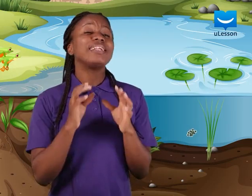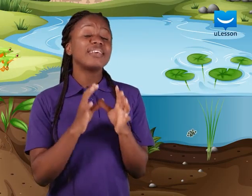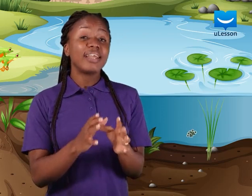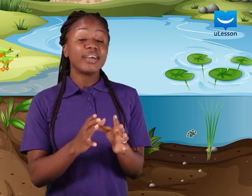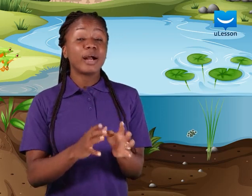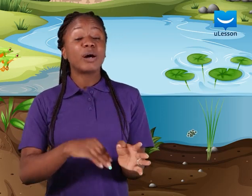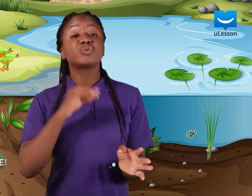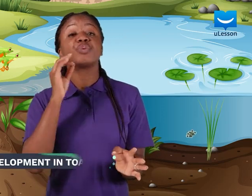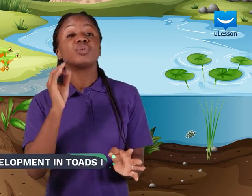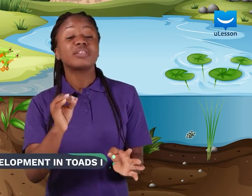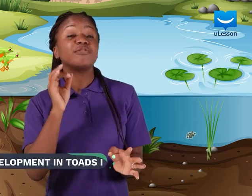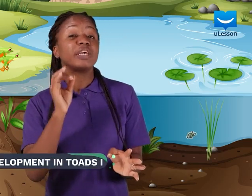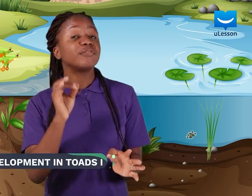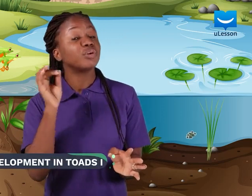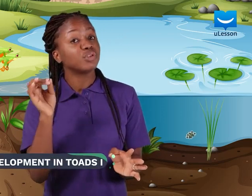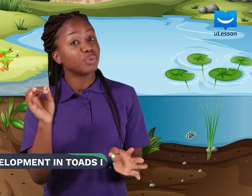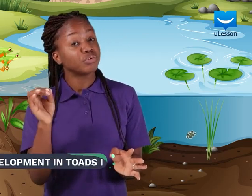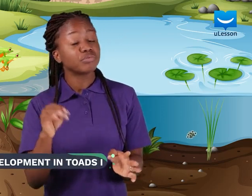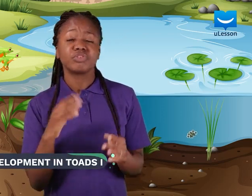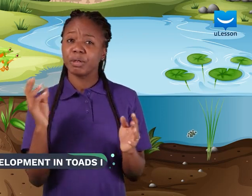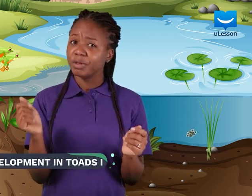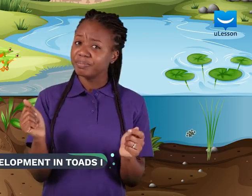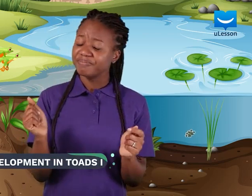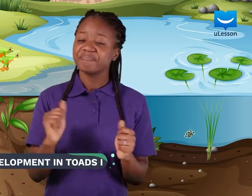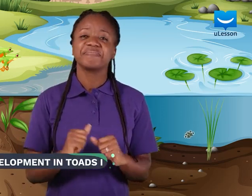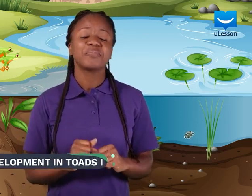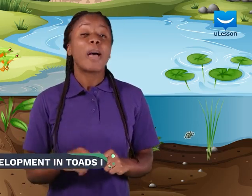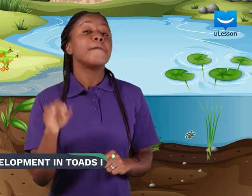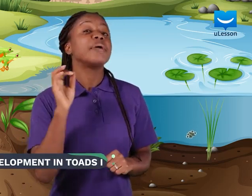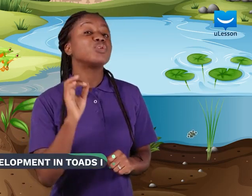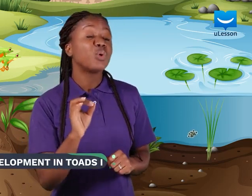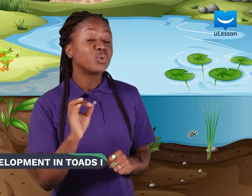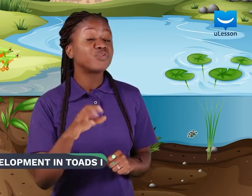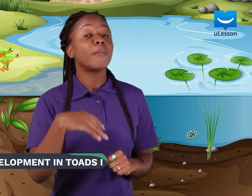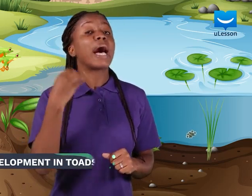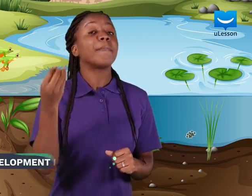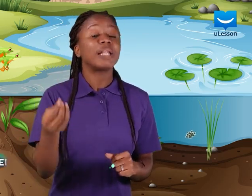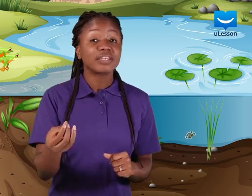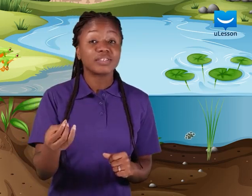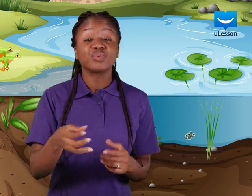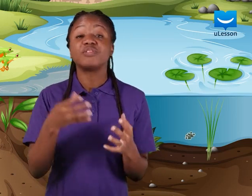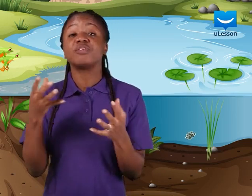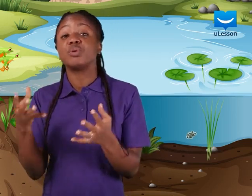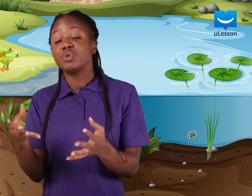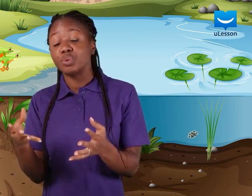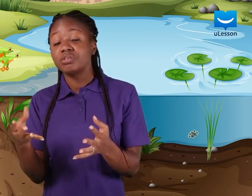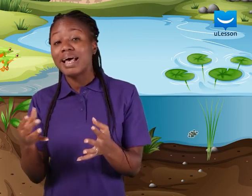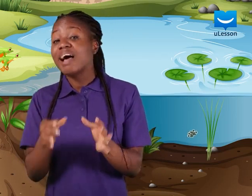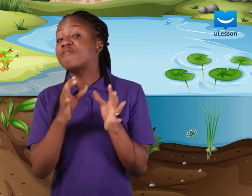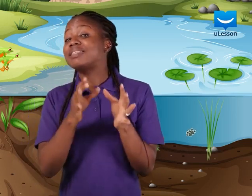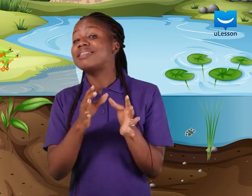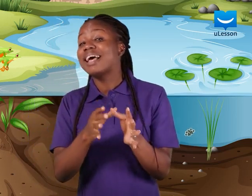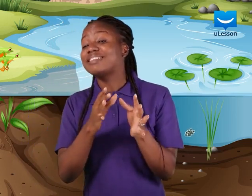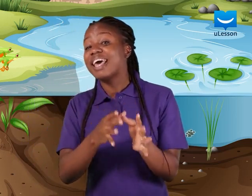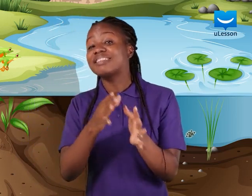We learned earlier about reproductive behavior in toads, remember? Male toads form amplexus with female toads